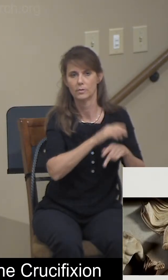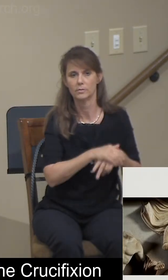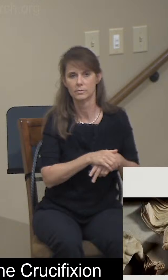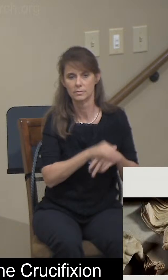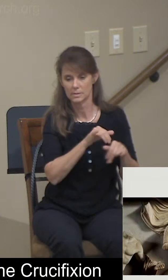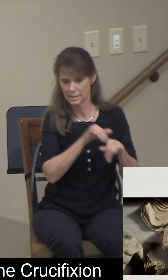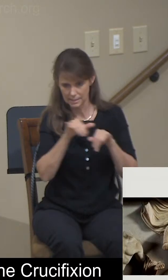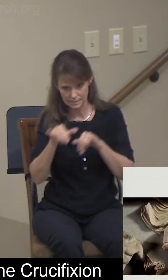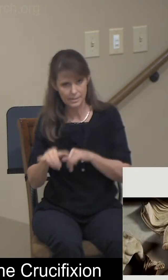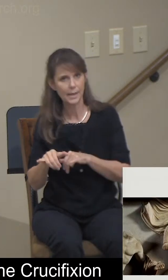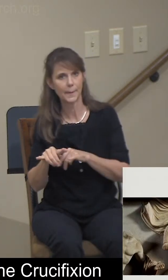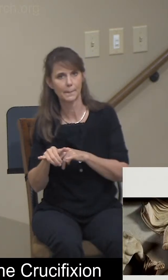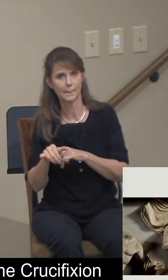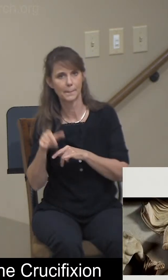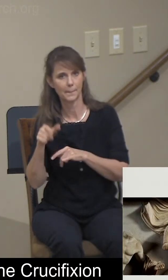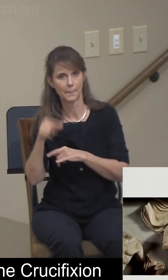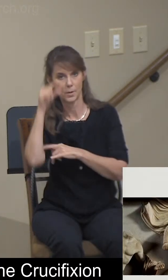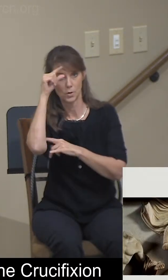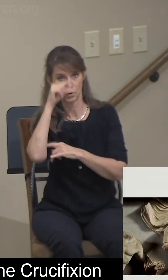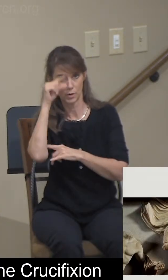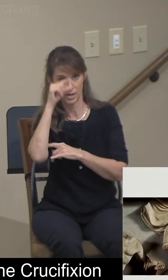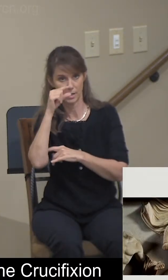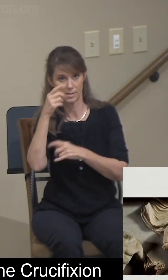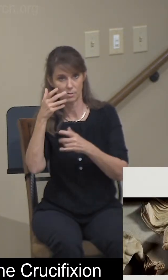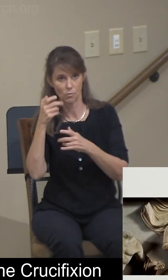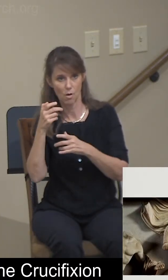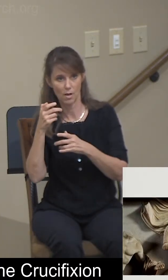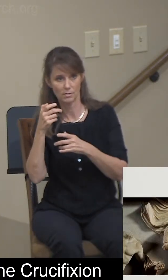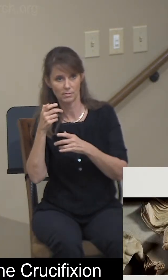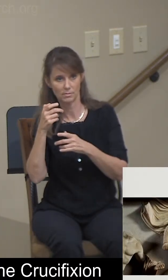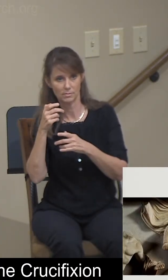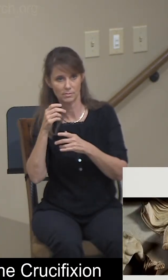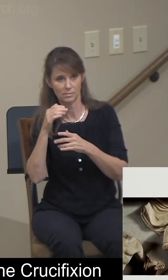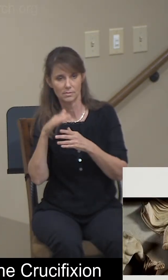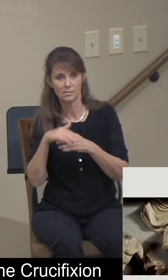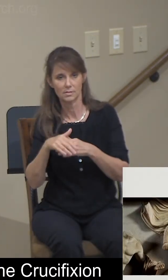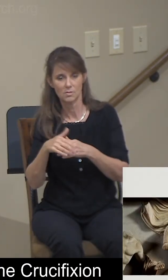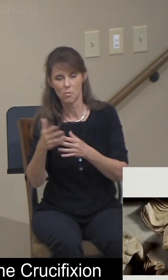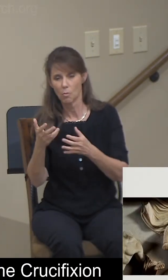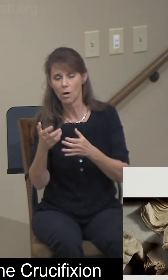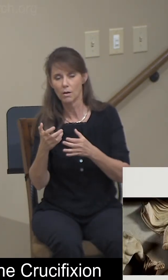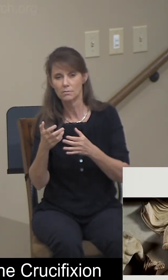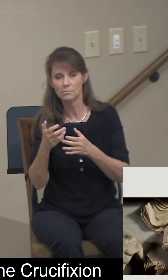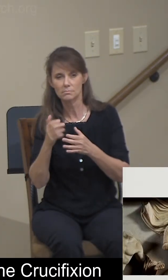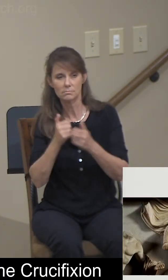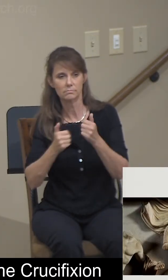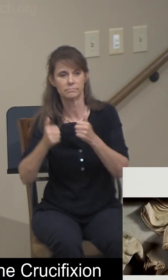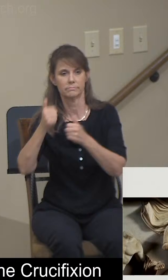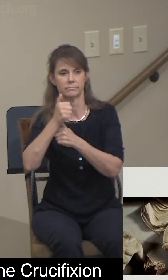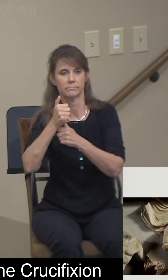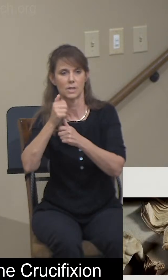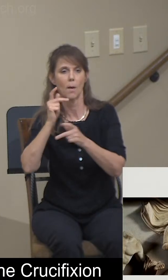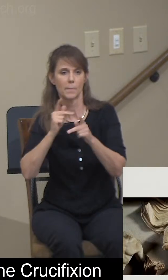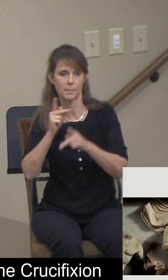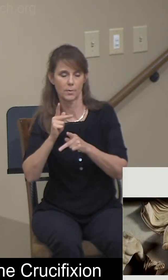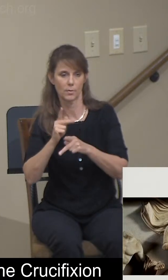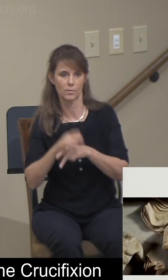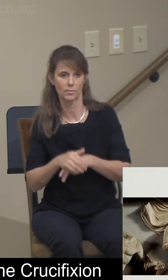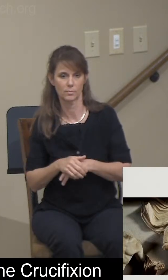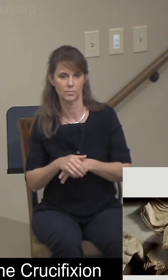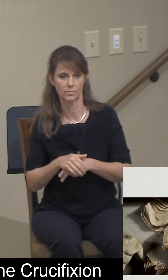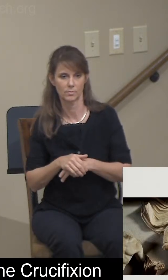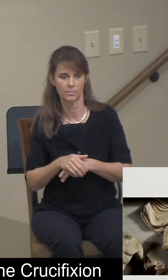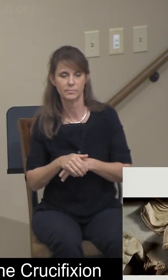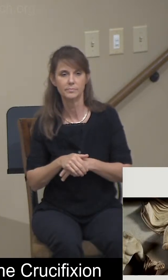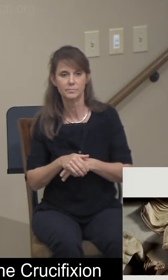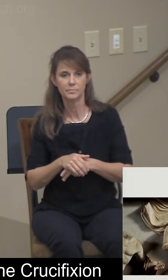as well. This is an effort that targets those groups, and this begins at the time of Alexander's life